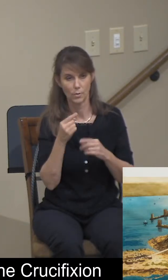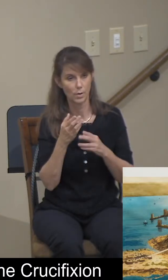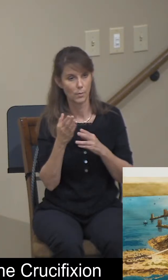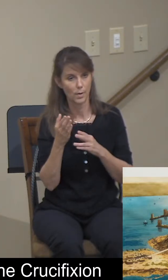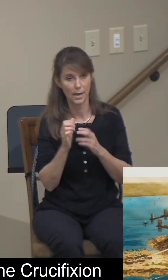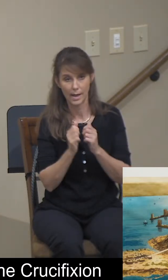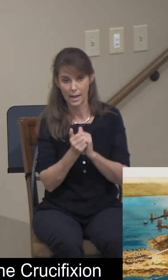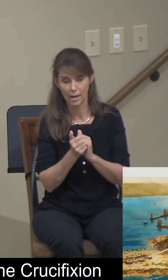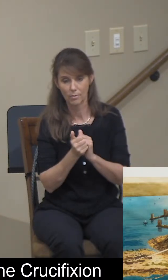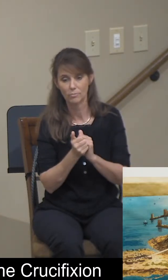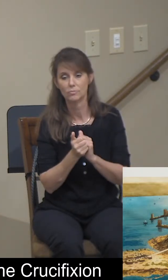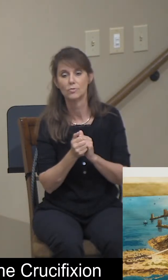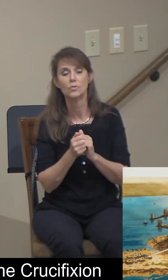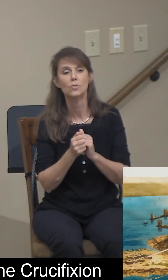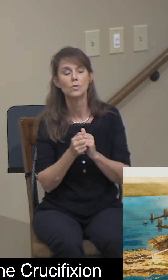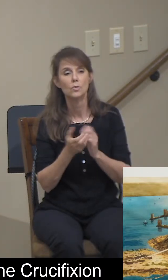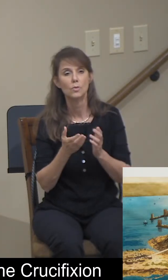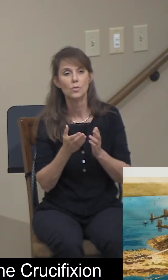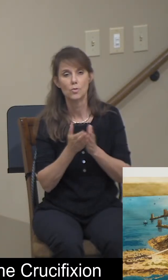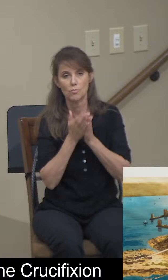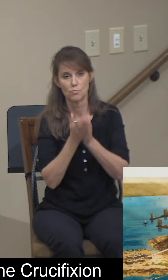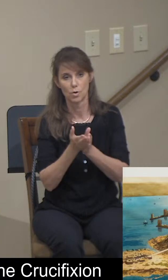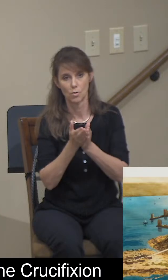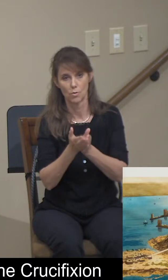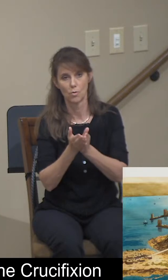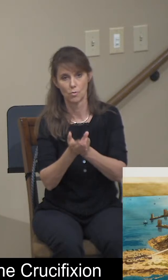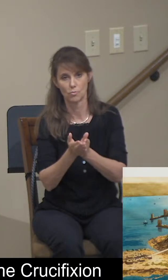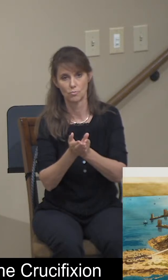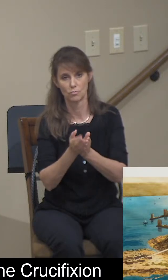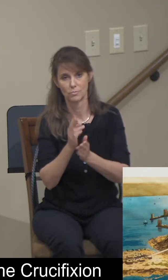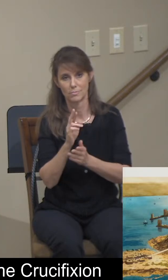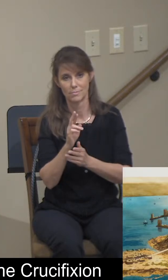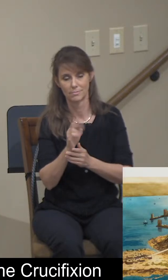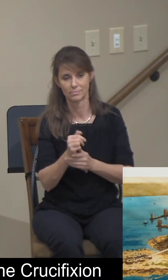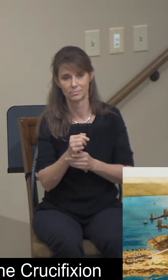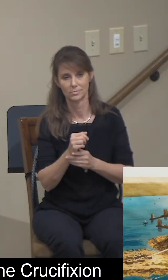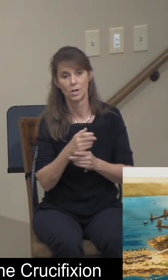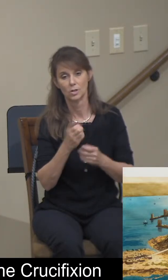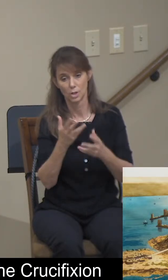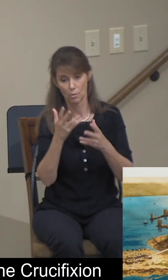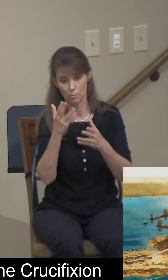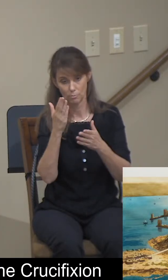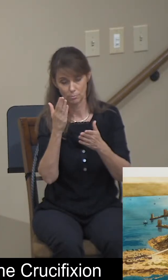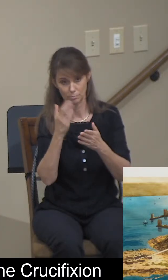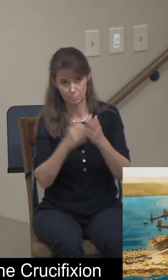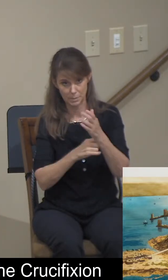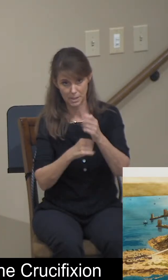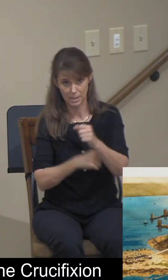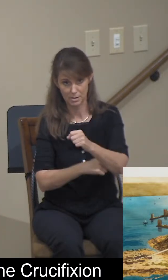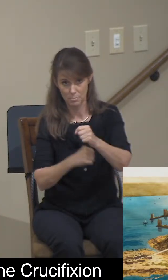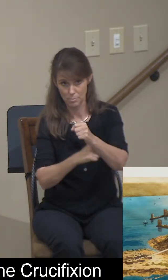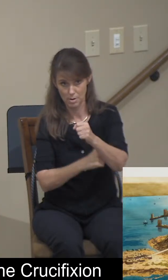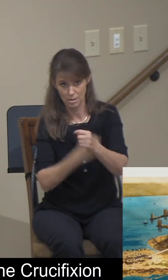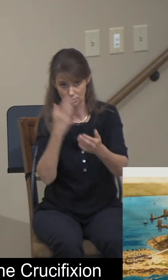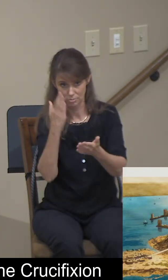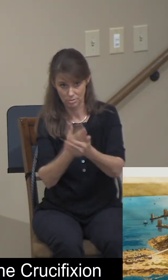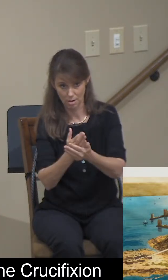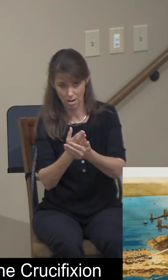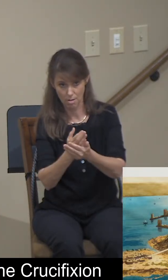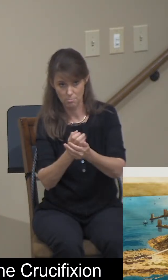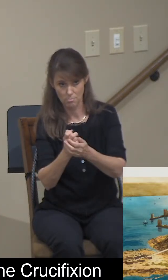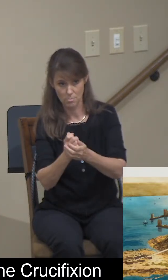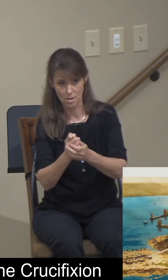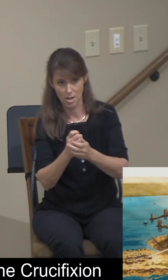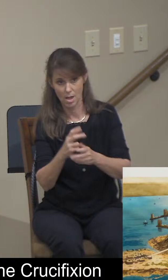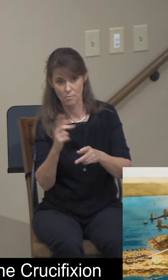power. So he rowed back north to find ships to bring under his command, eventually gaining the loyalty of literally